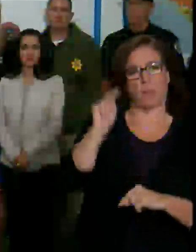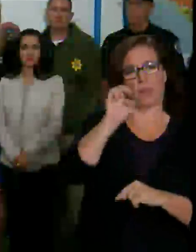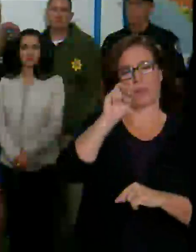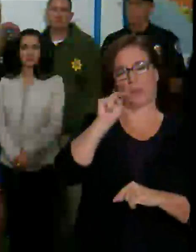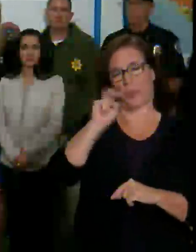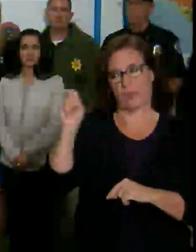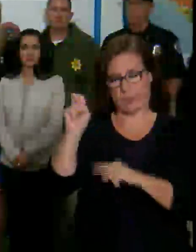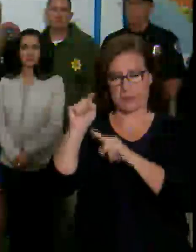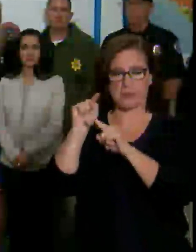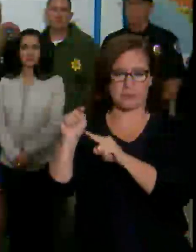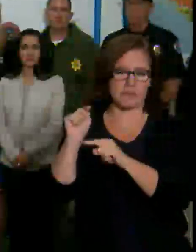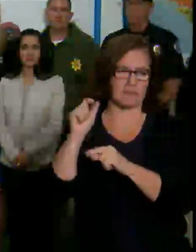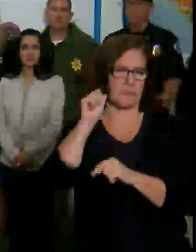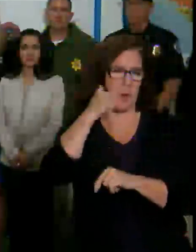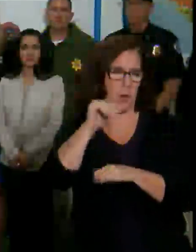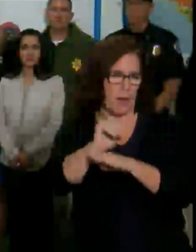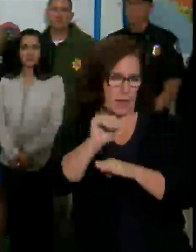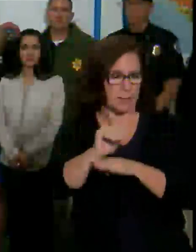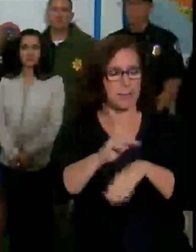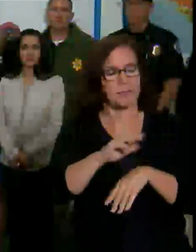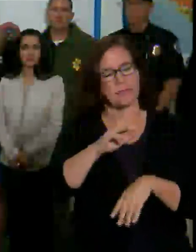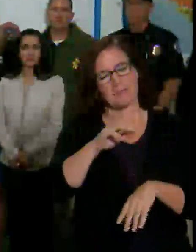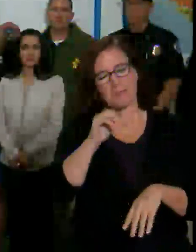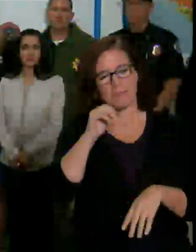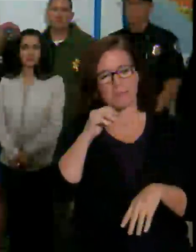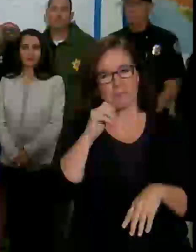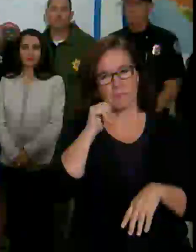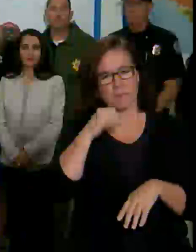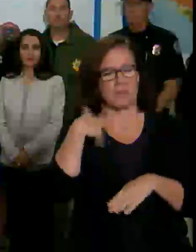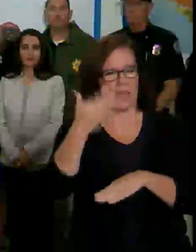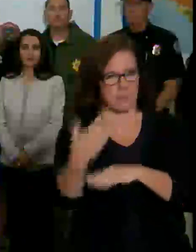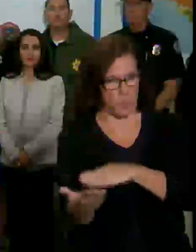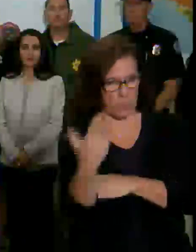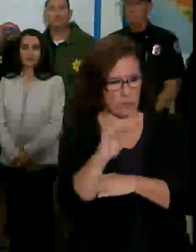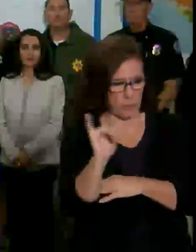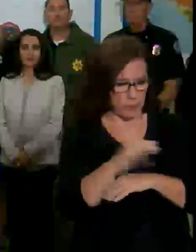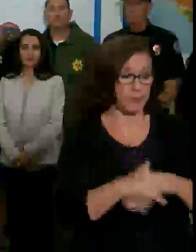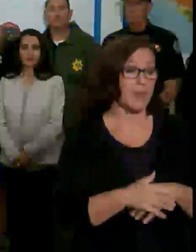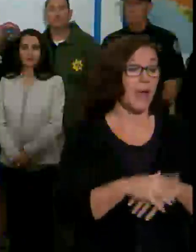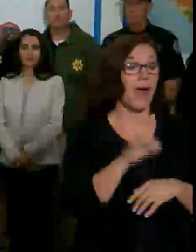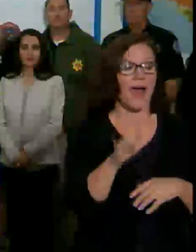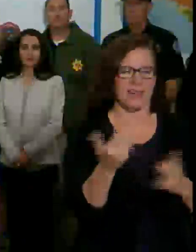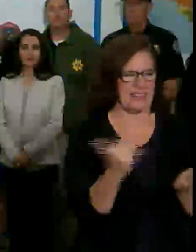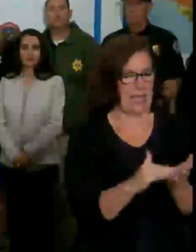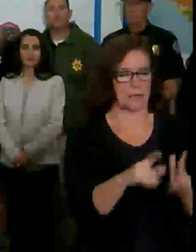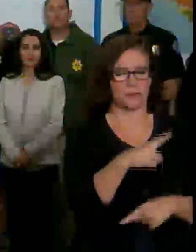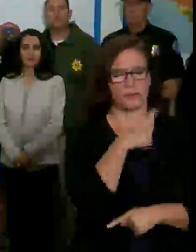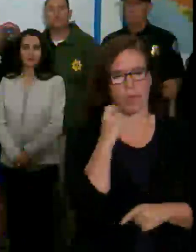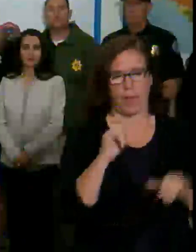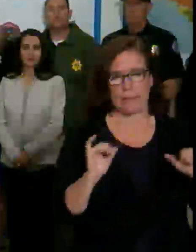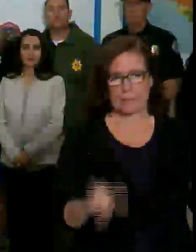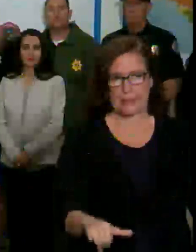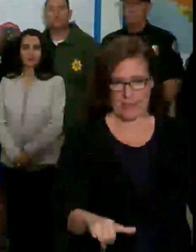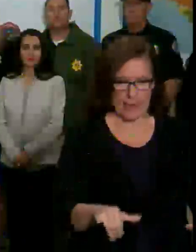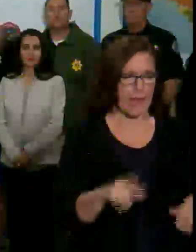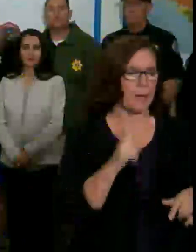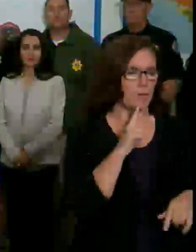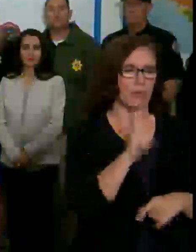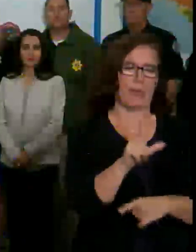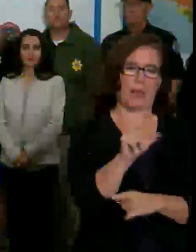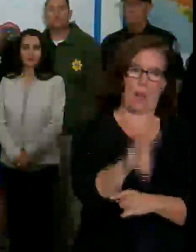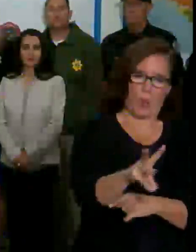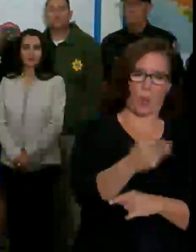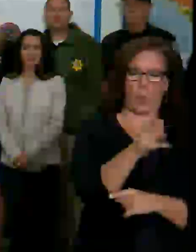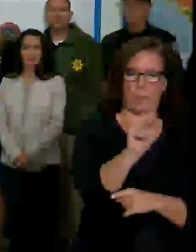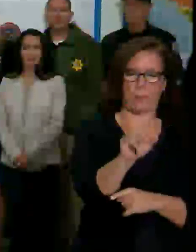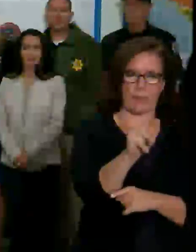RH-wise, things are very dry across the fire today. Again, a lot of widespread single-digit relative humidities. Expect that trend to continue tomorrow with very poor recoveries